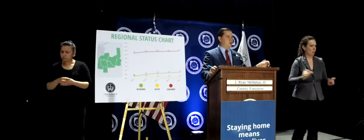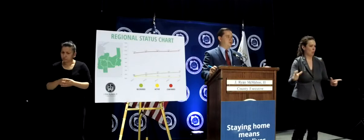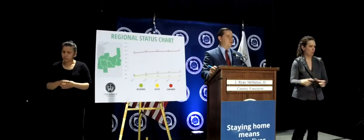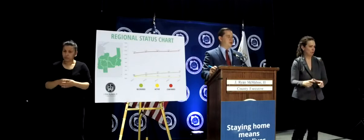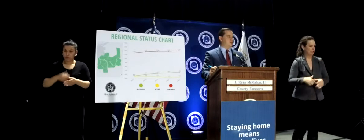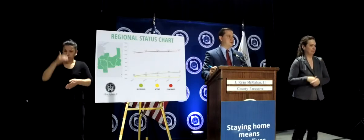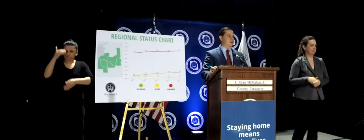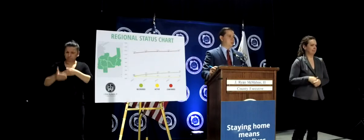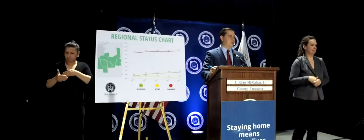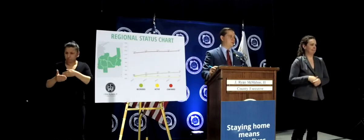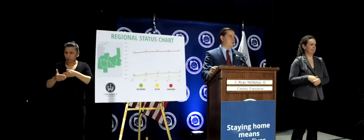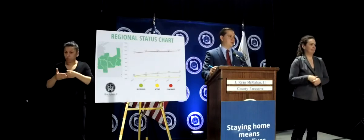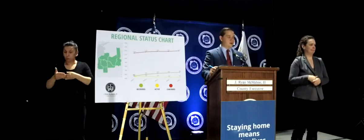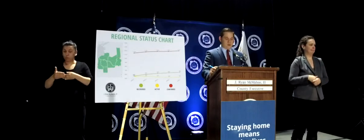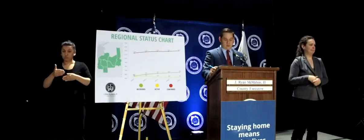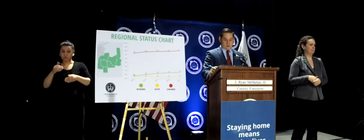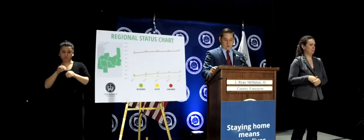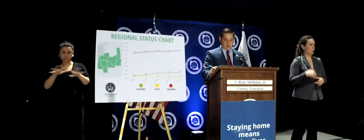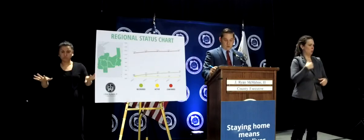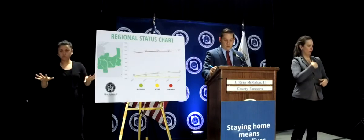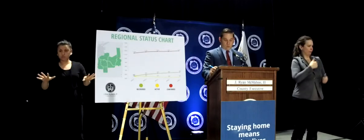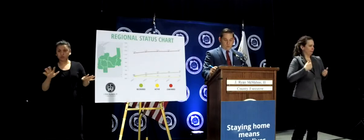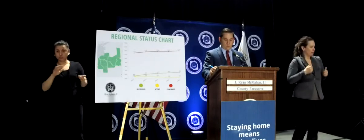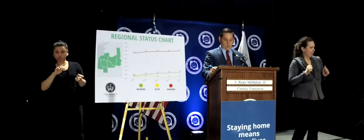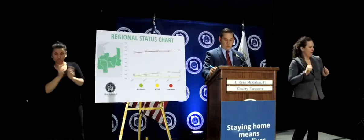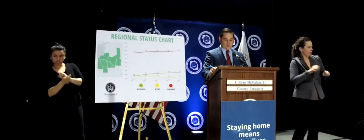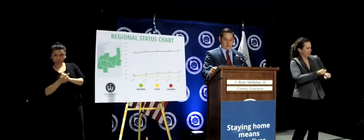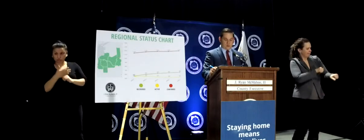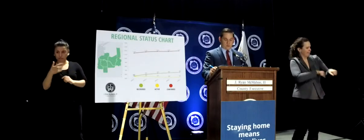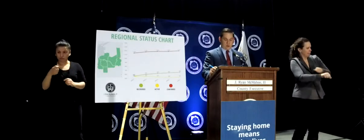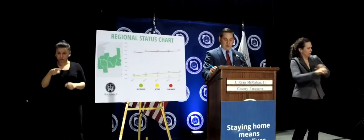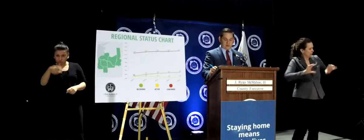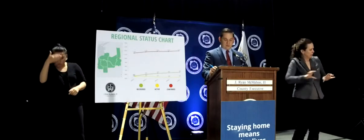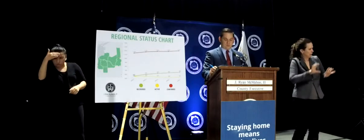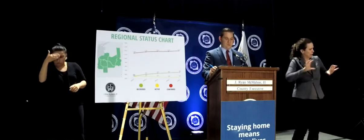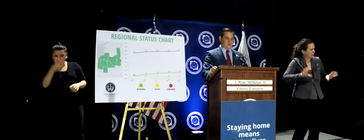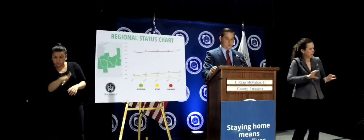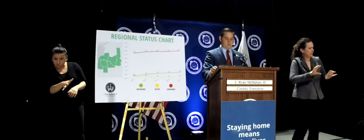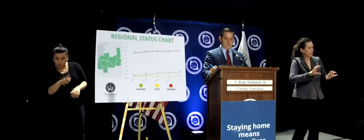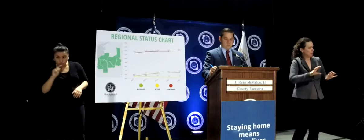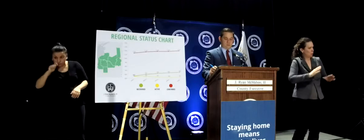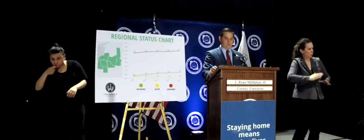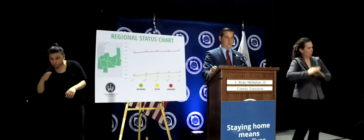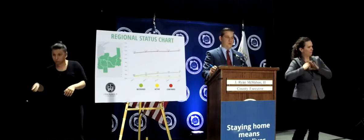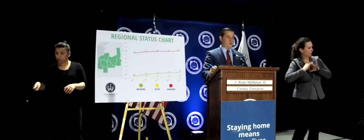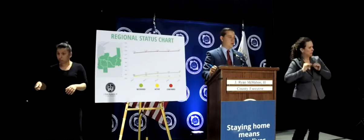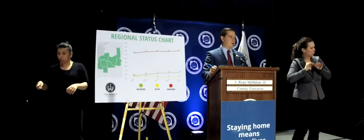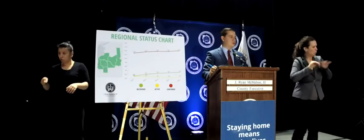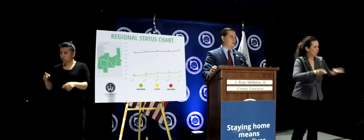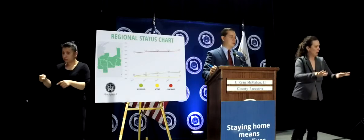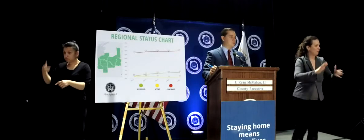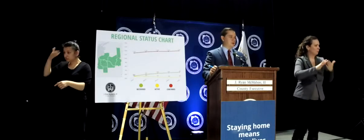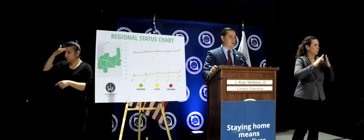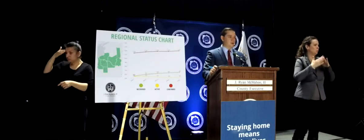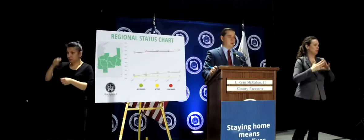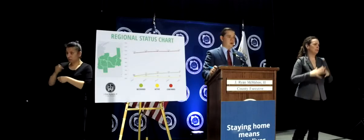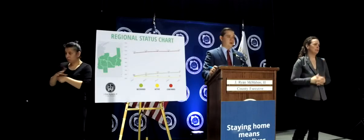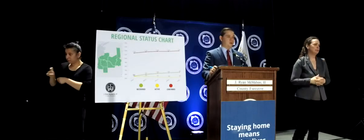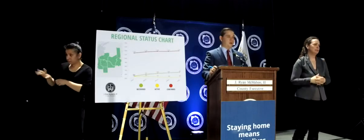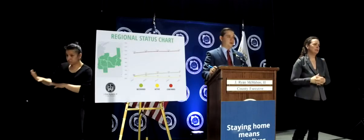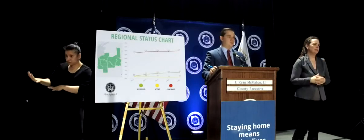before the infections take place. So we're excited to be proactive. We feel good about taking this